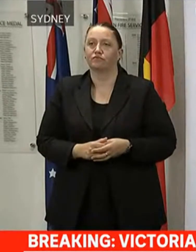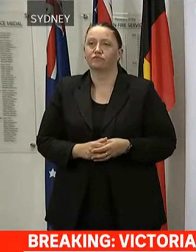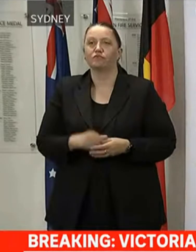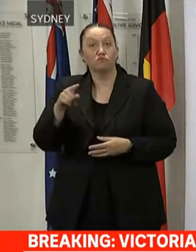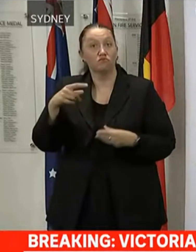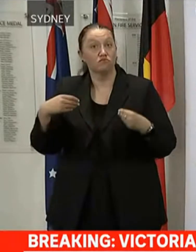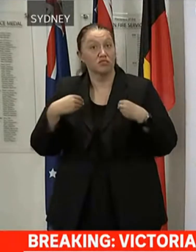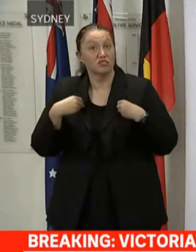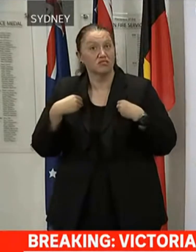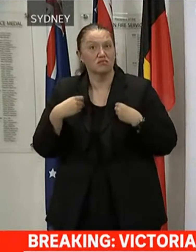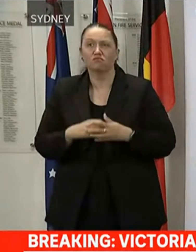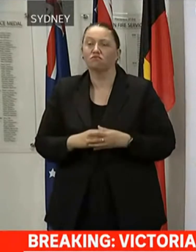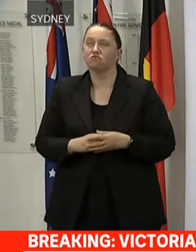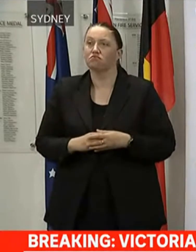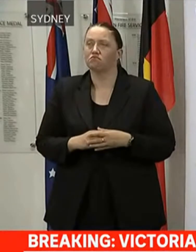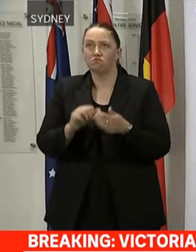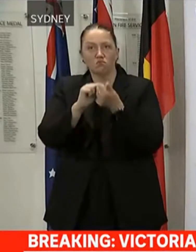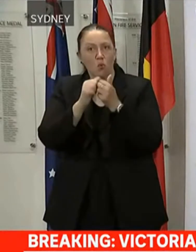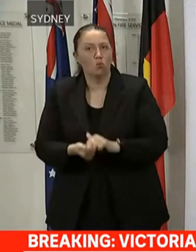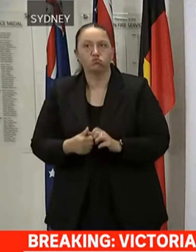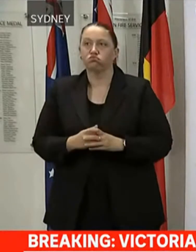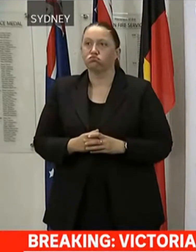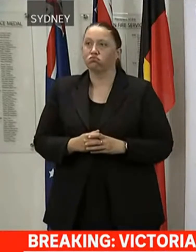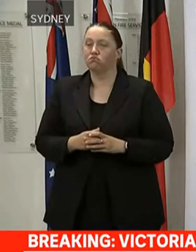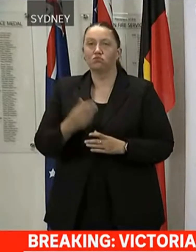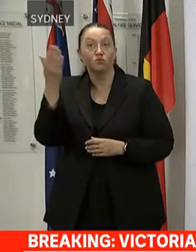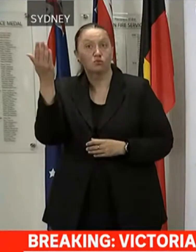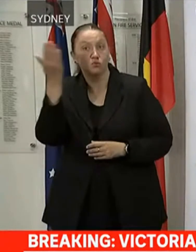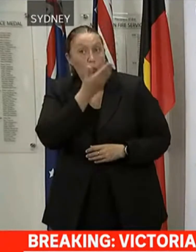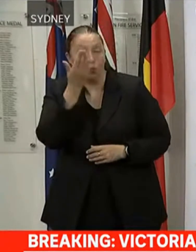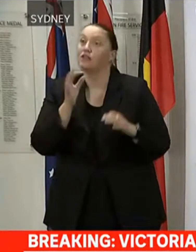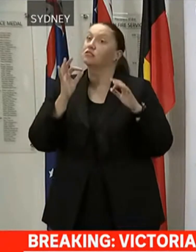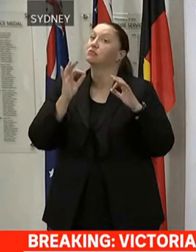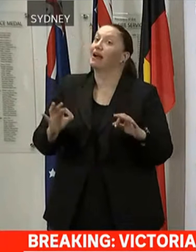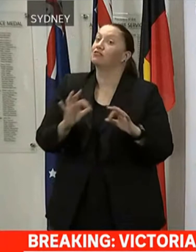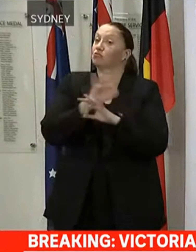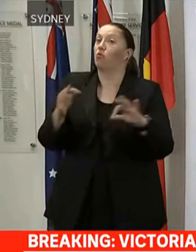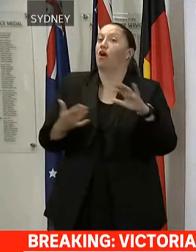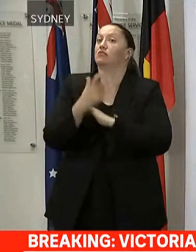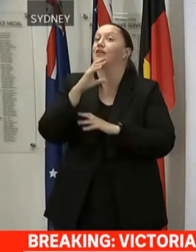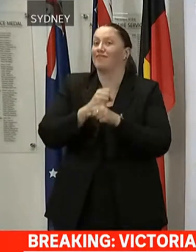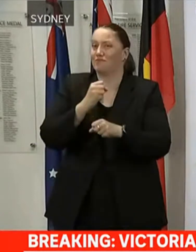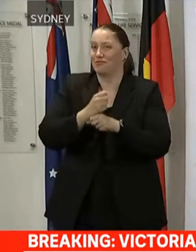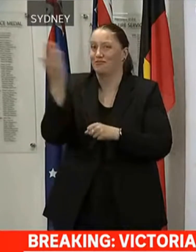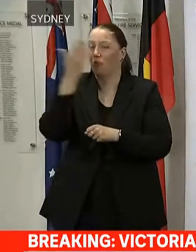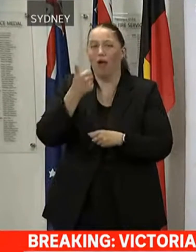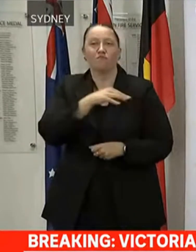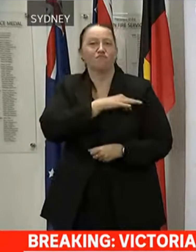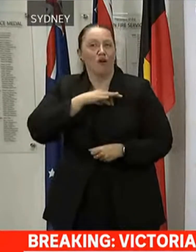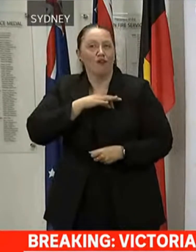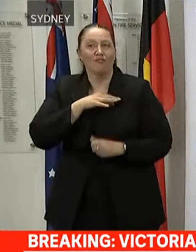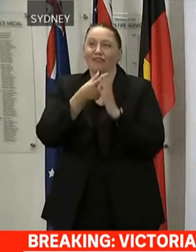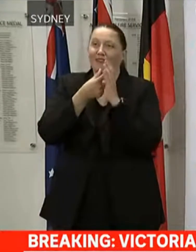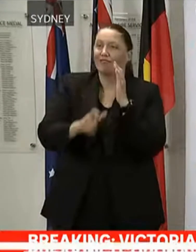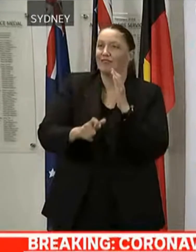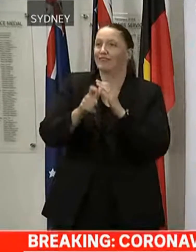community sporting organisation, whether you're managing a school, especially a non-government school, you must